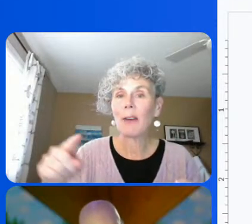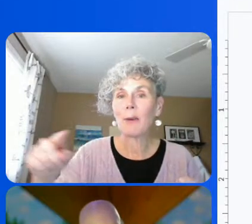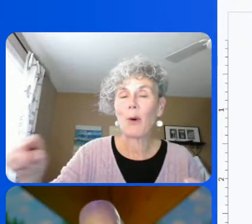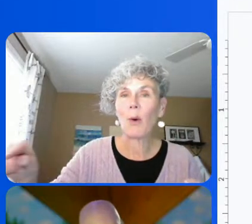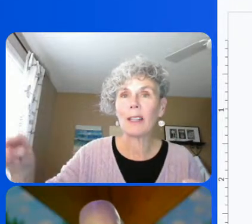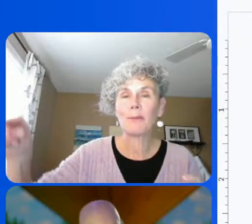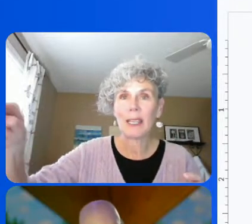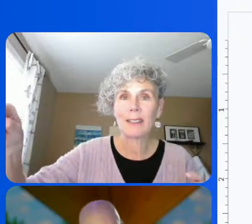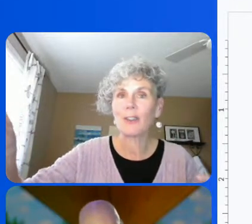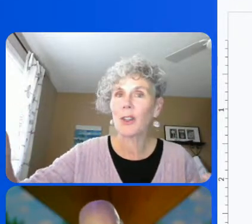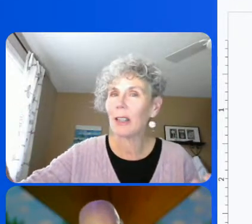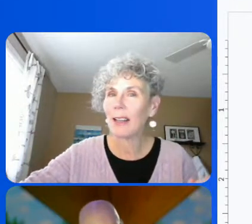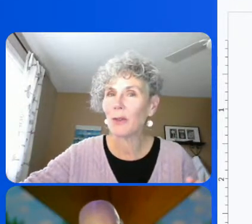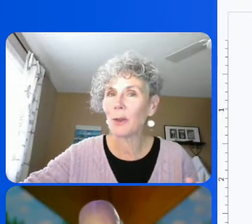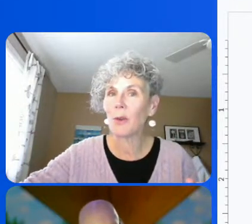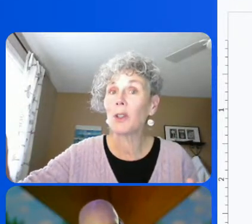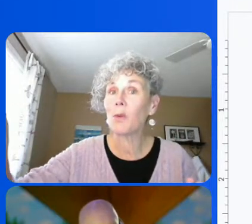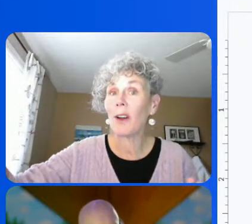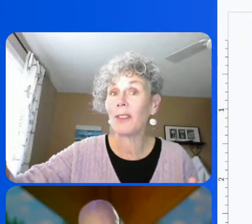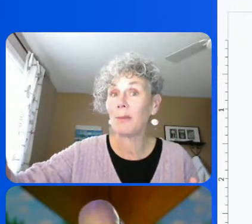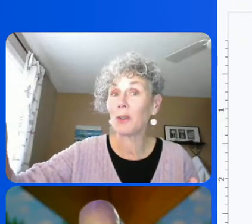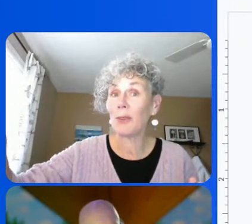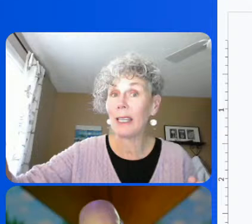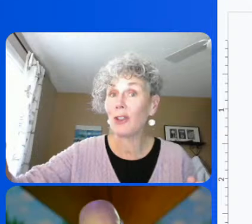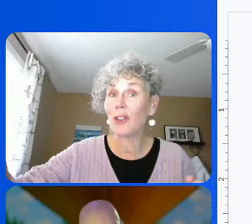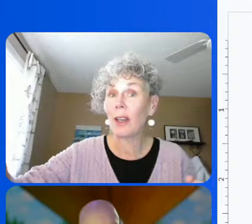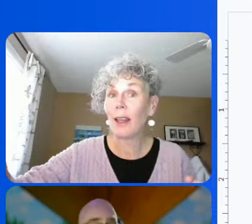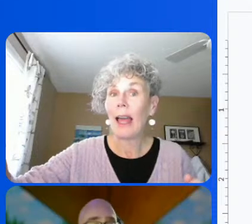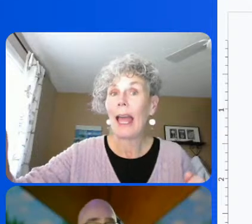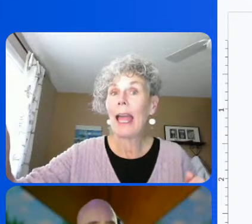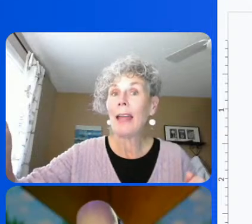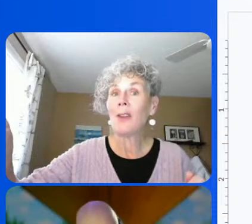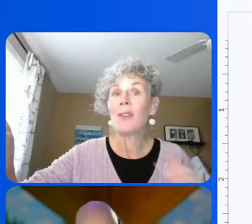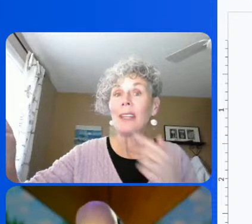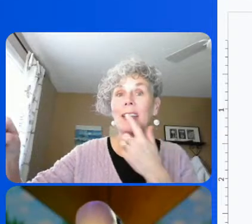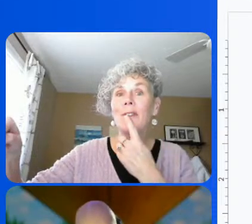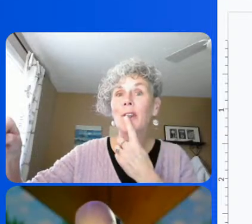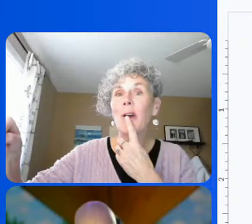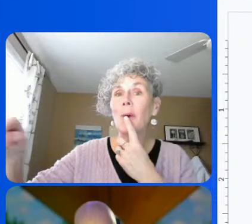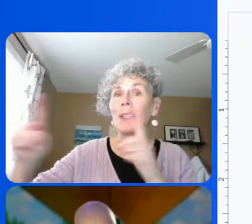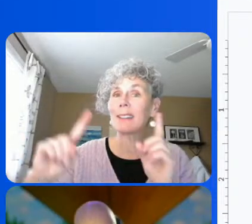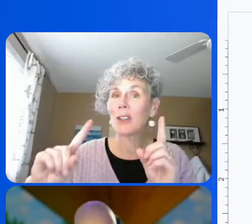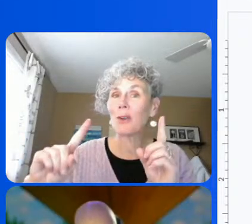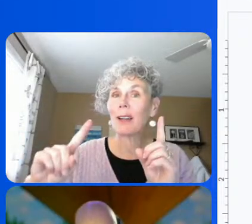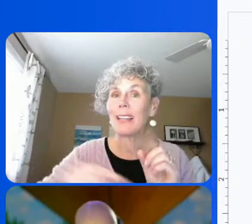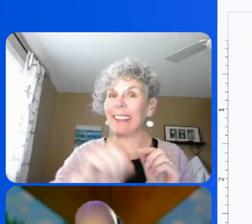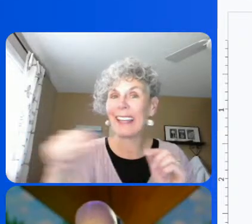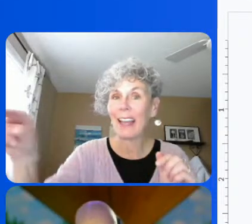a point picked in your classroom where you want them to reach. And if your coding is correct and they get